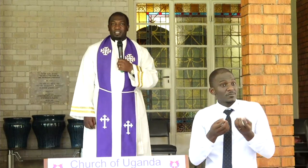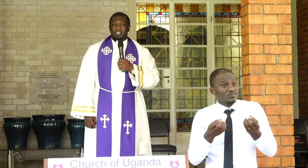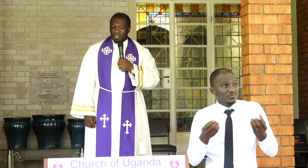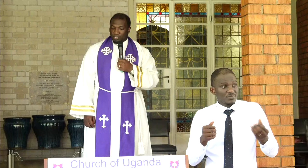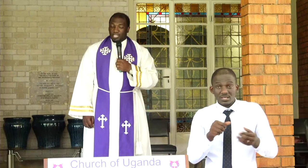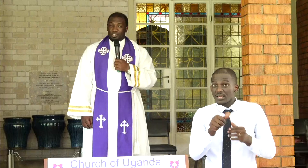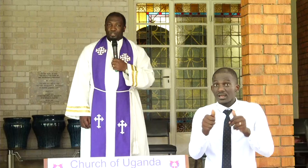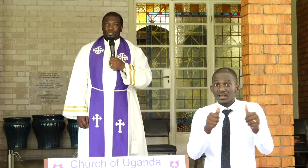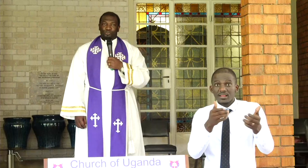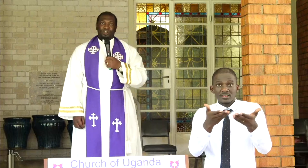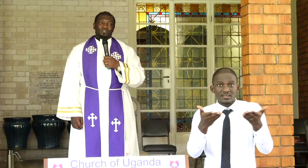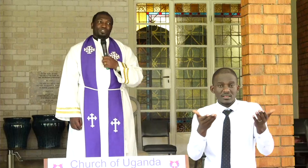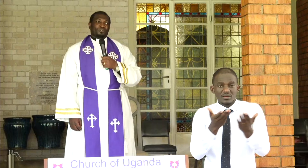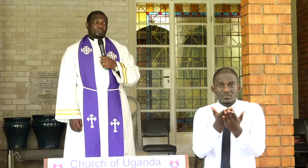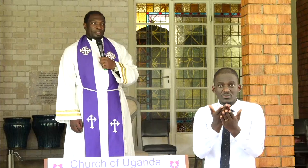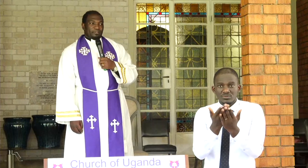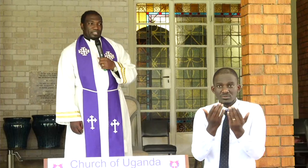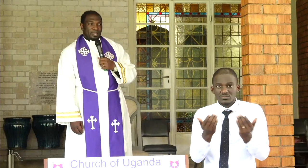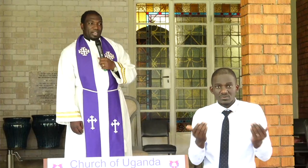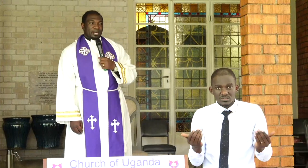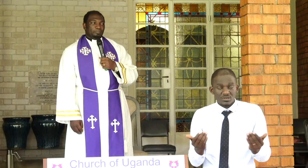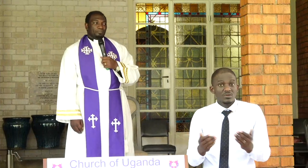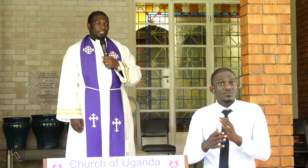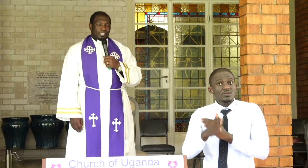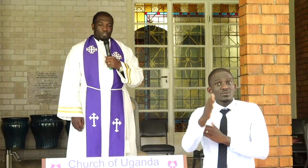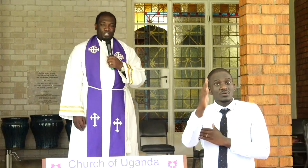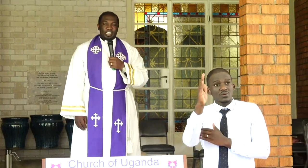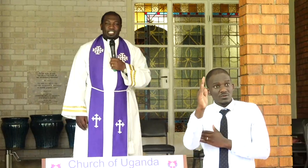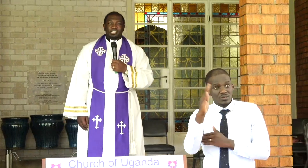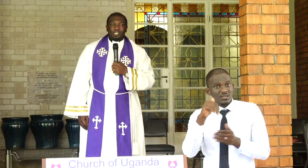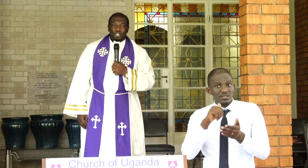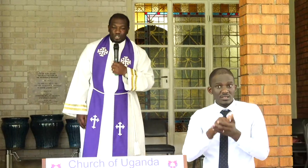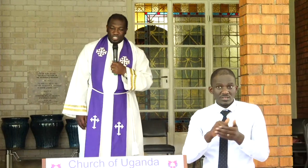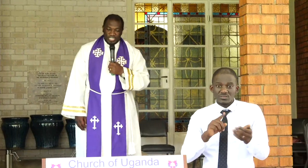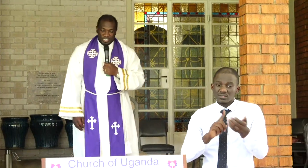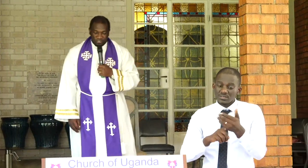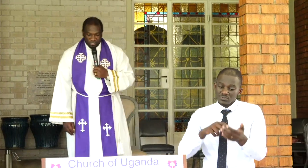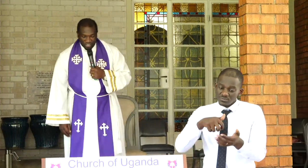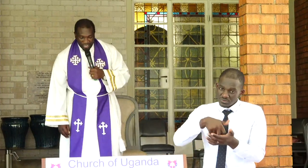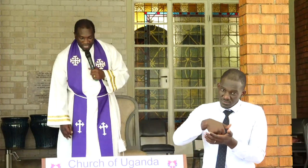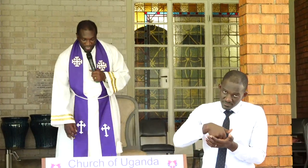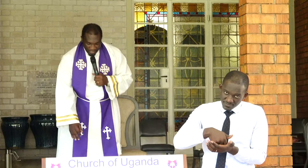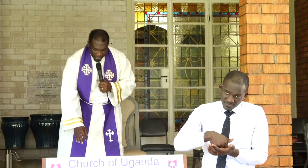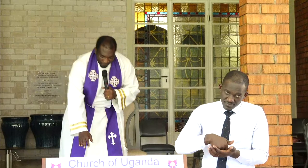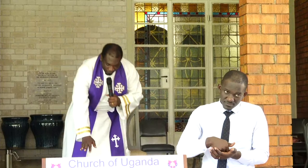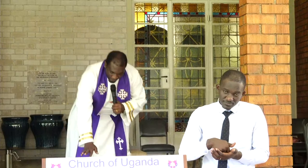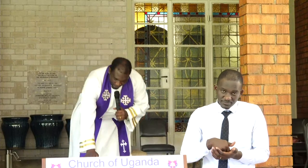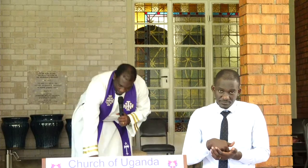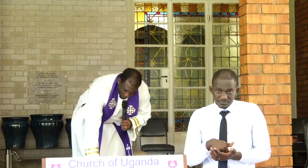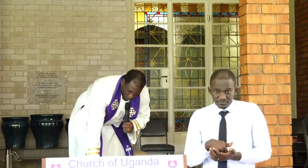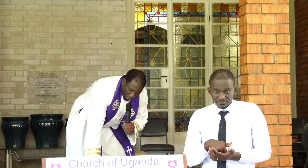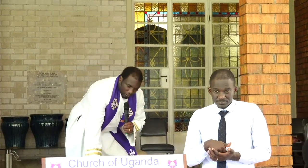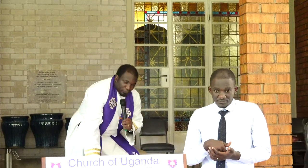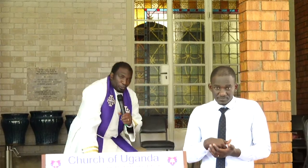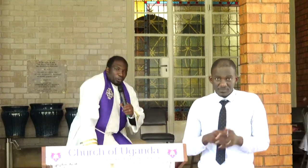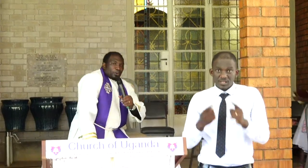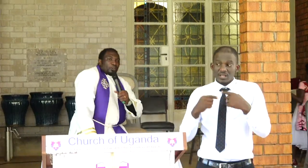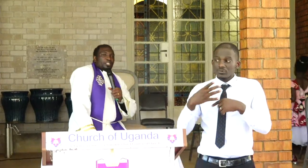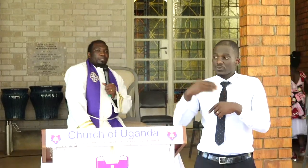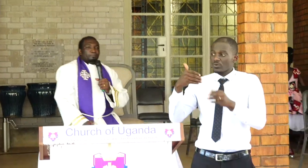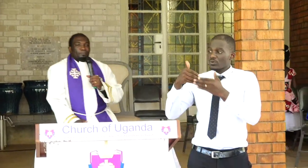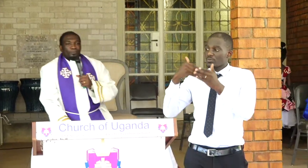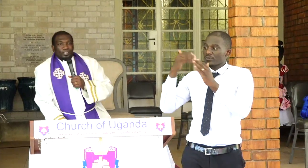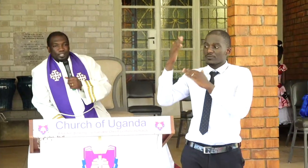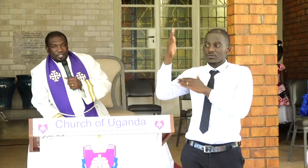there. I will ask you, children of God, wherever you are, that you get on your knees and we go before